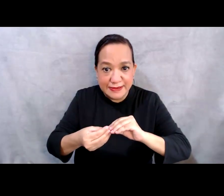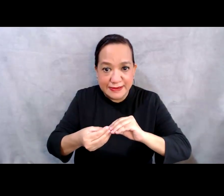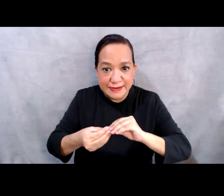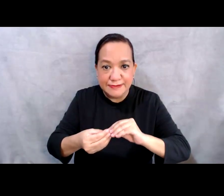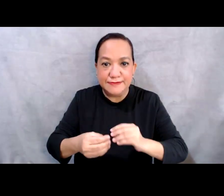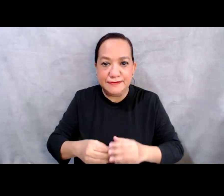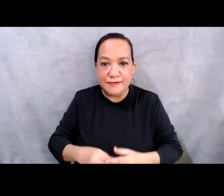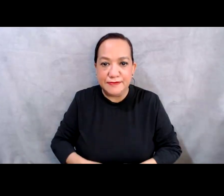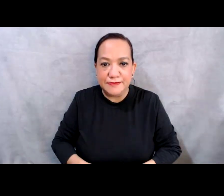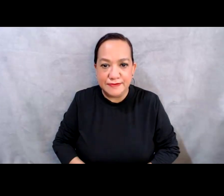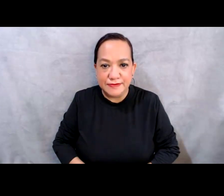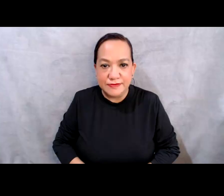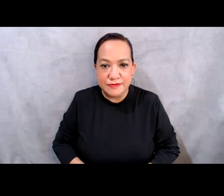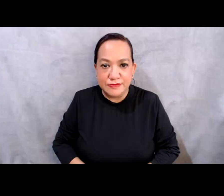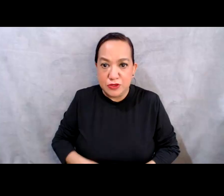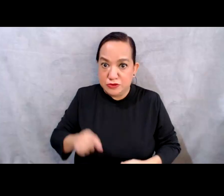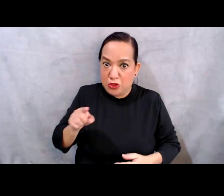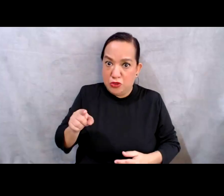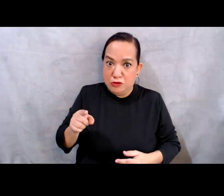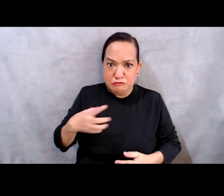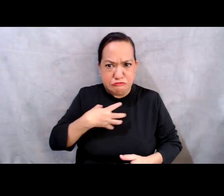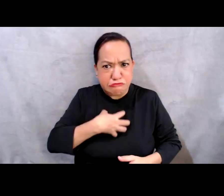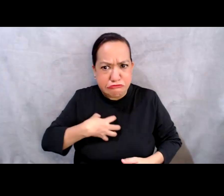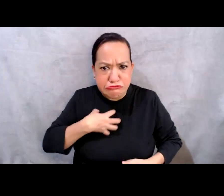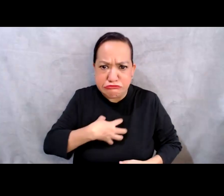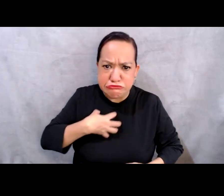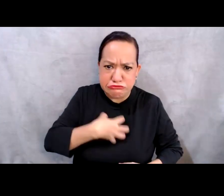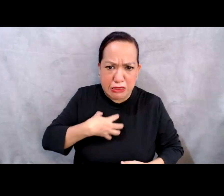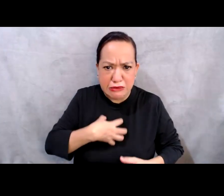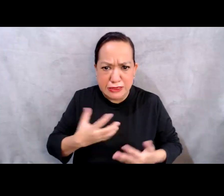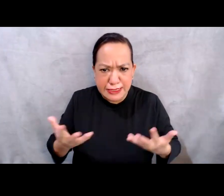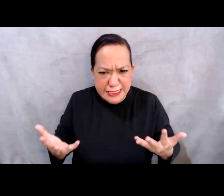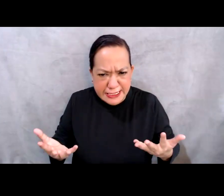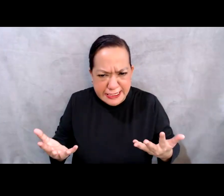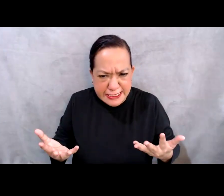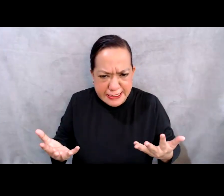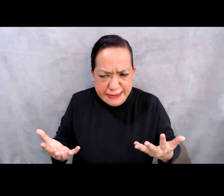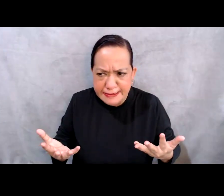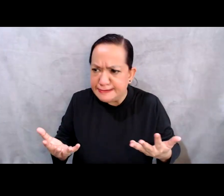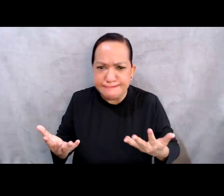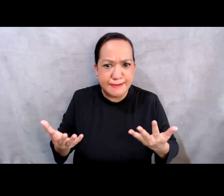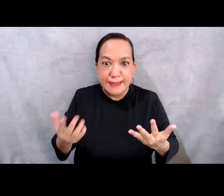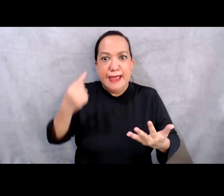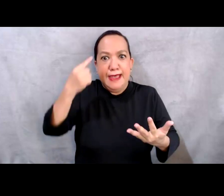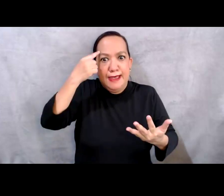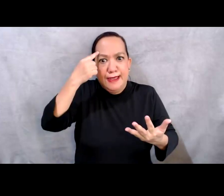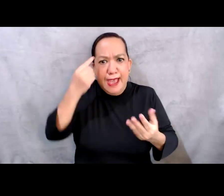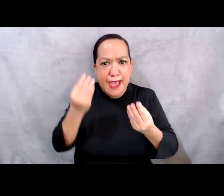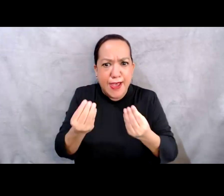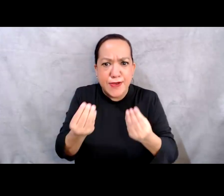complaints were received, and we went into problem solving mode under this